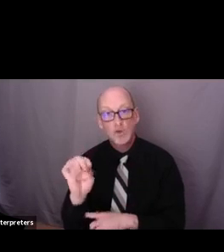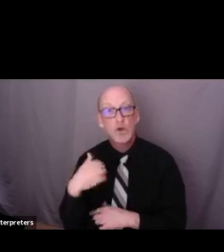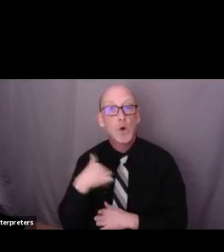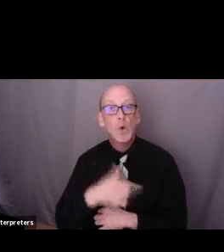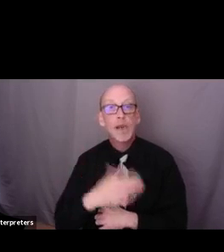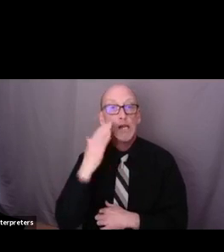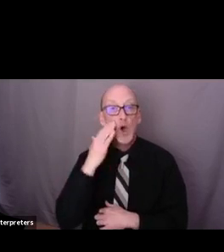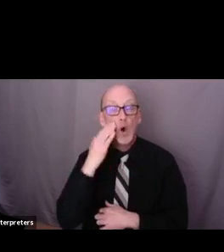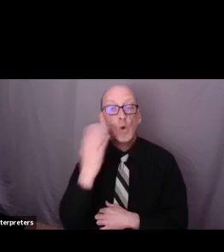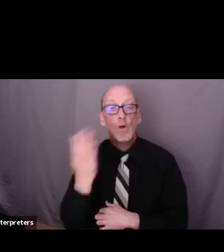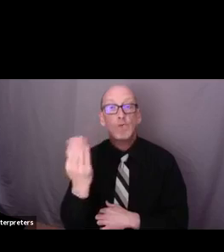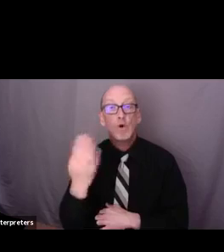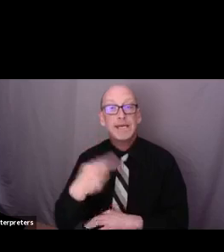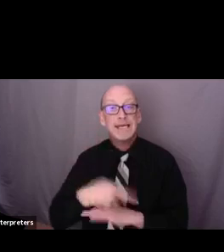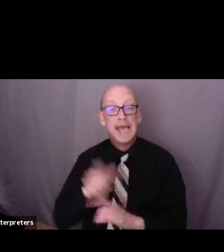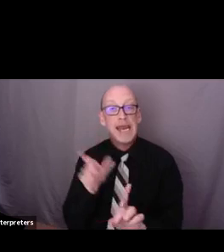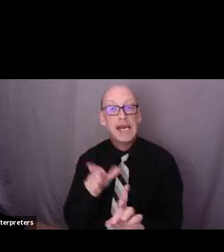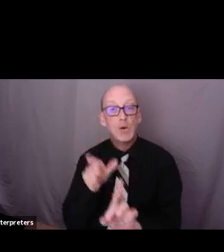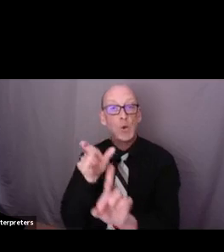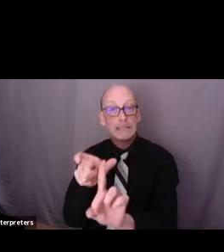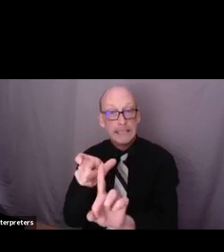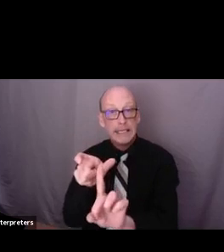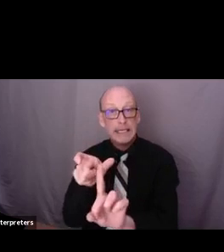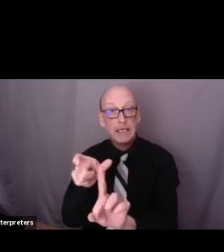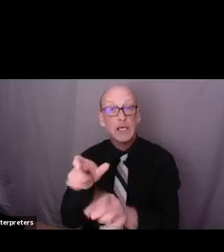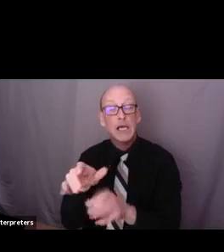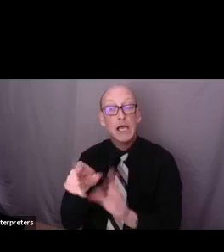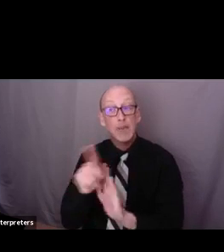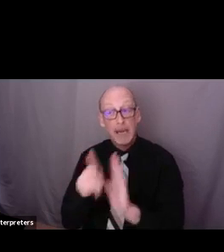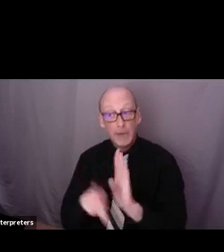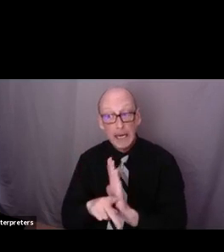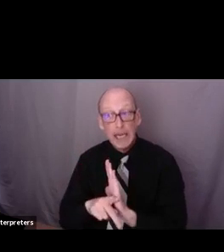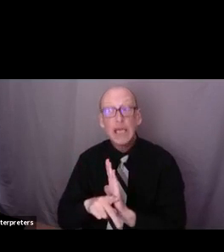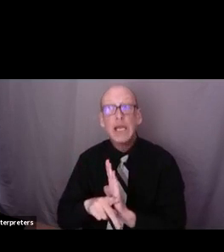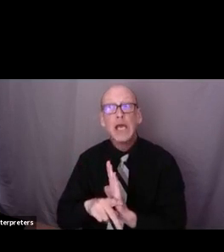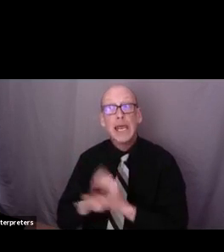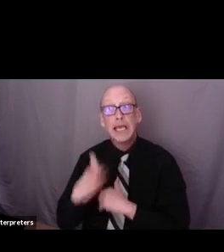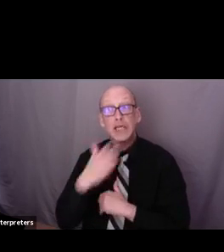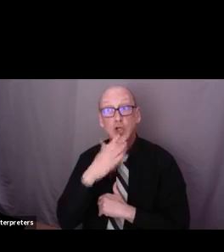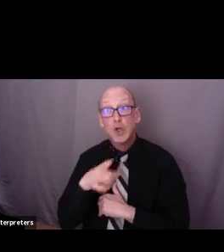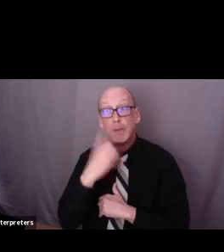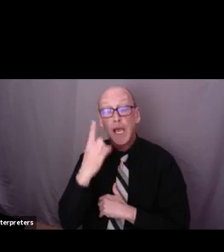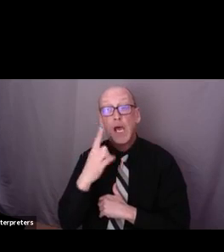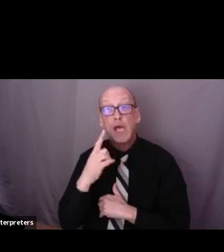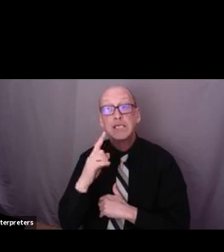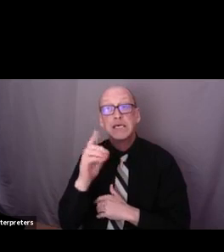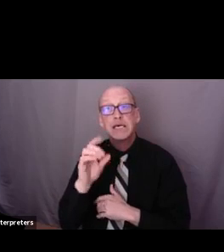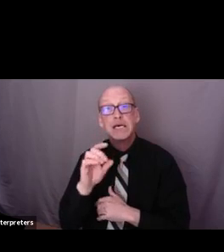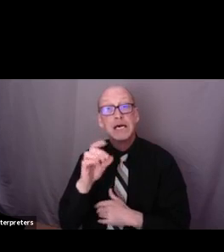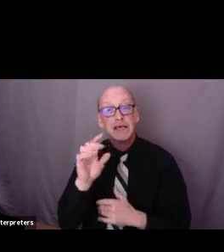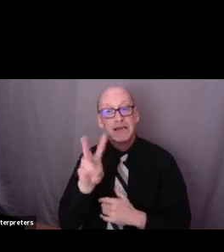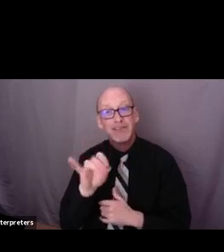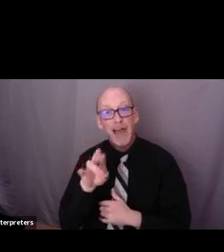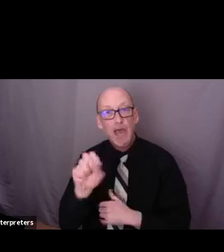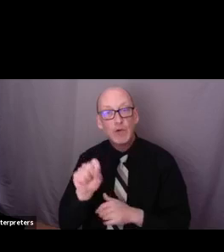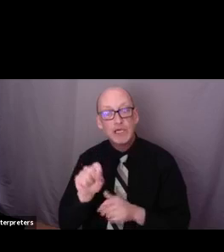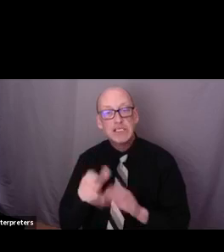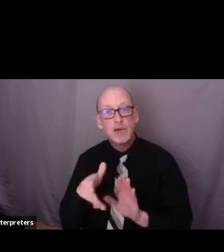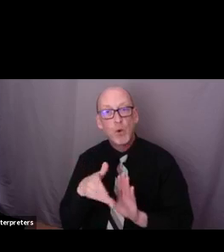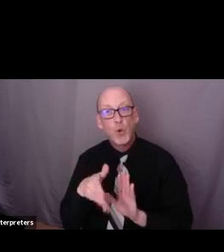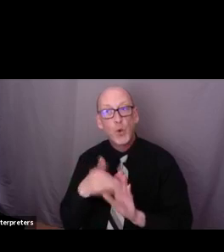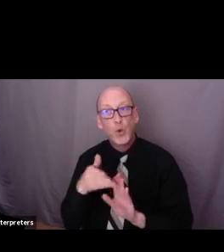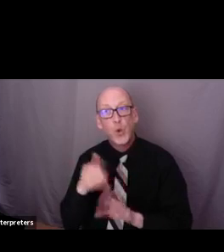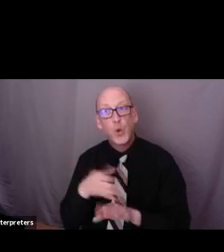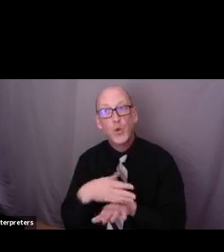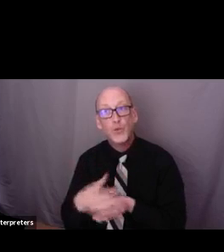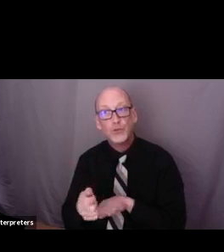and that's the understanding that that disease runs its course for 14 days, if you would, after you become